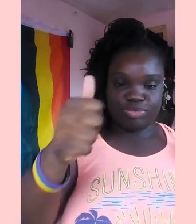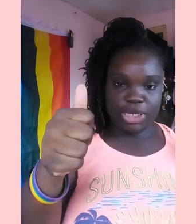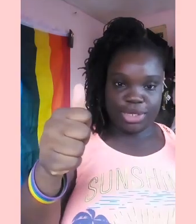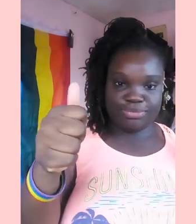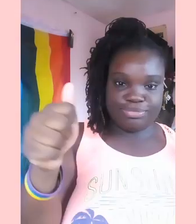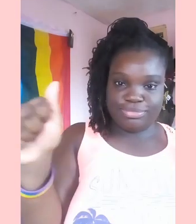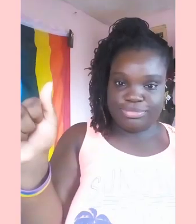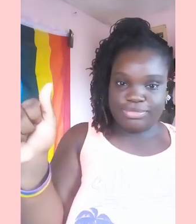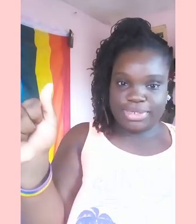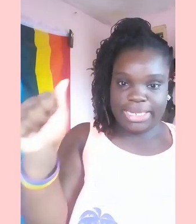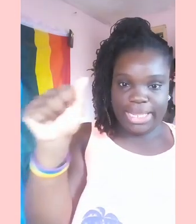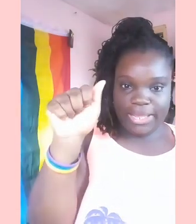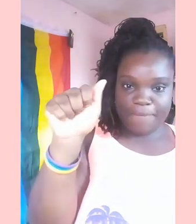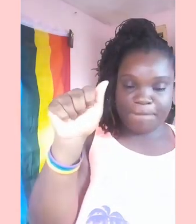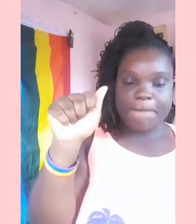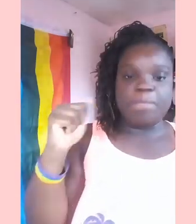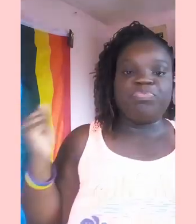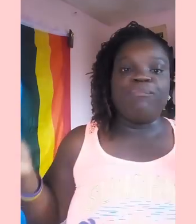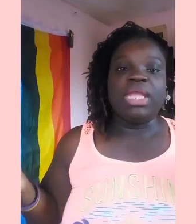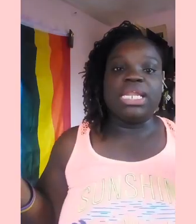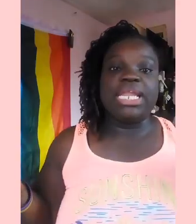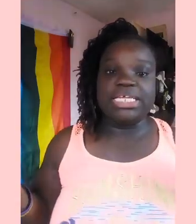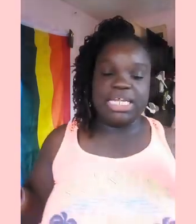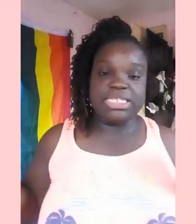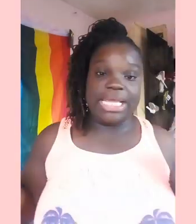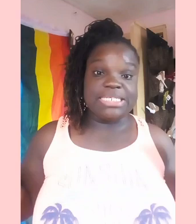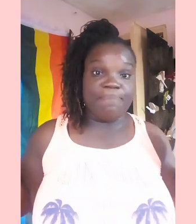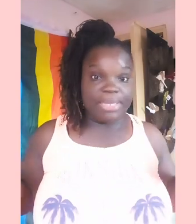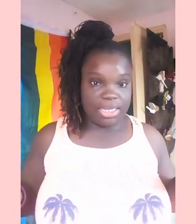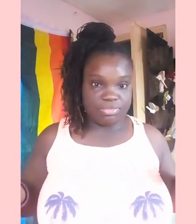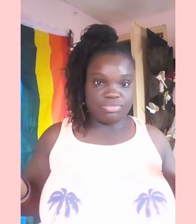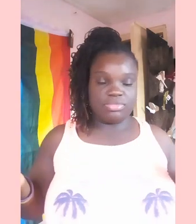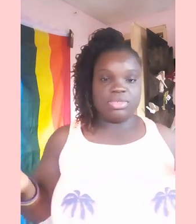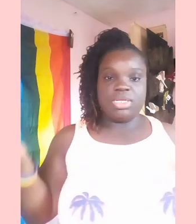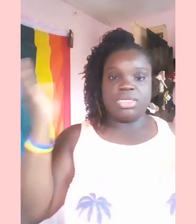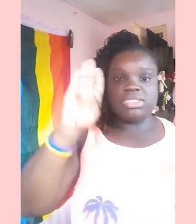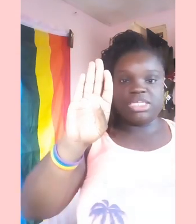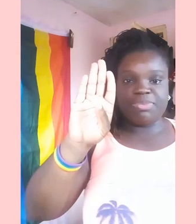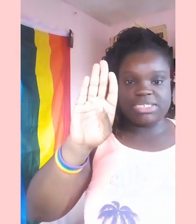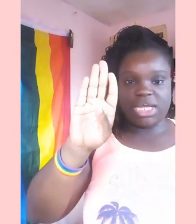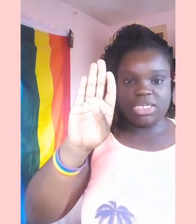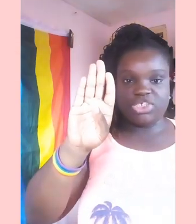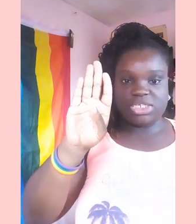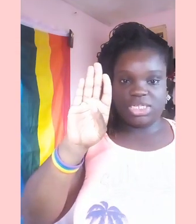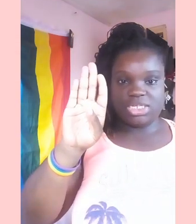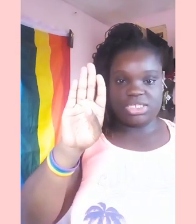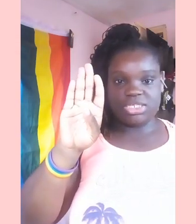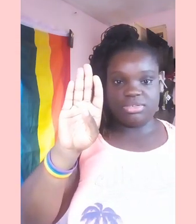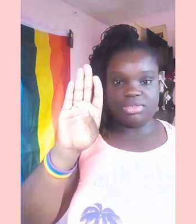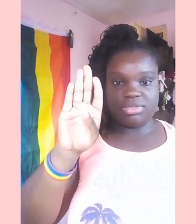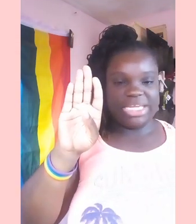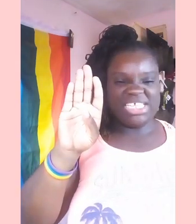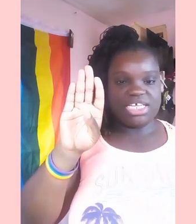yeah, A. The next letter is B. So it's basically just this.